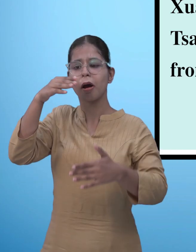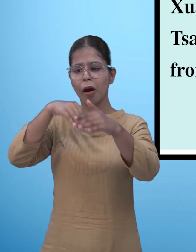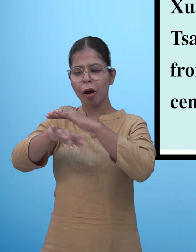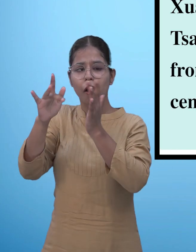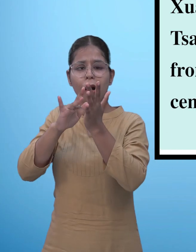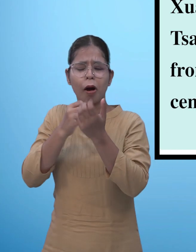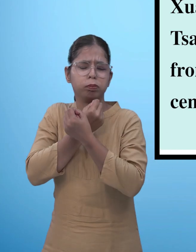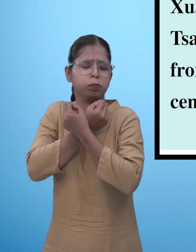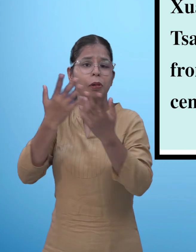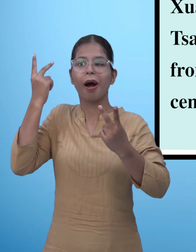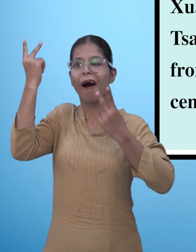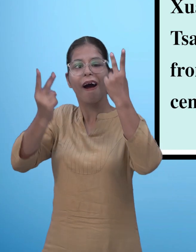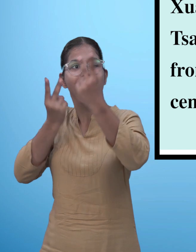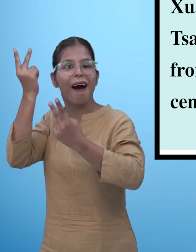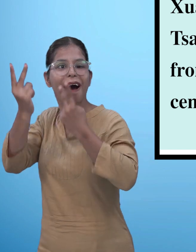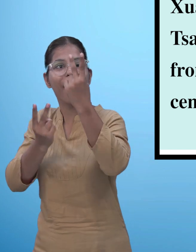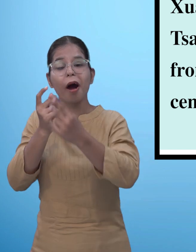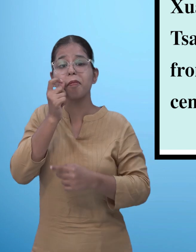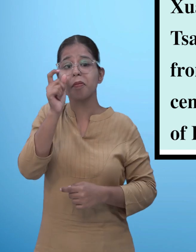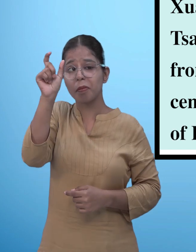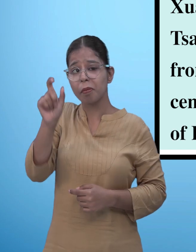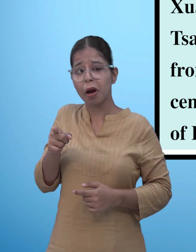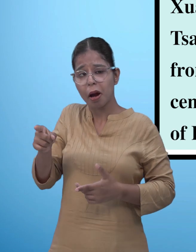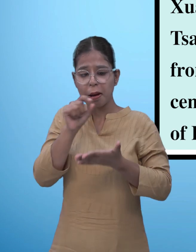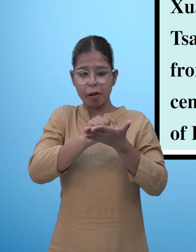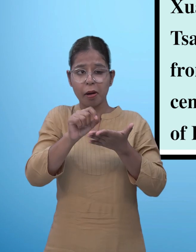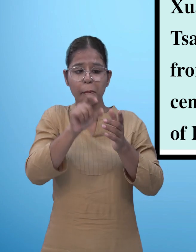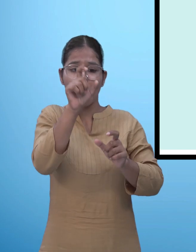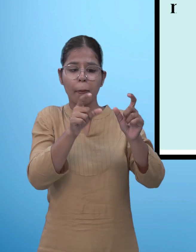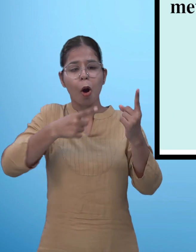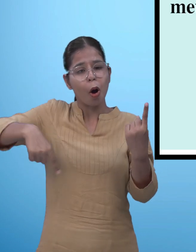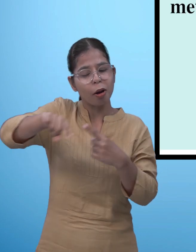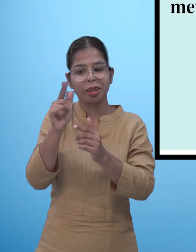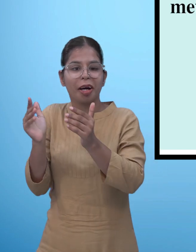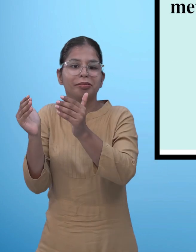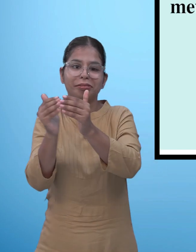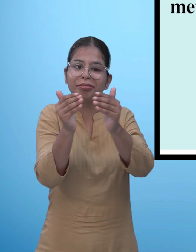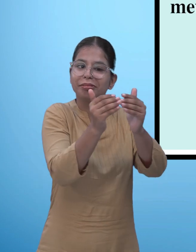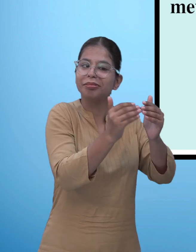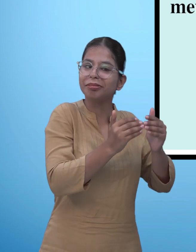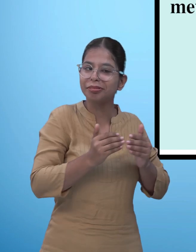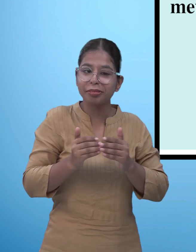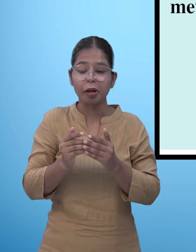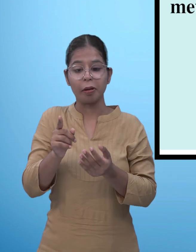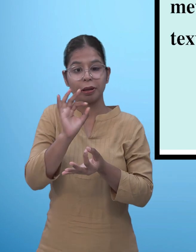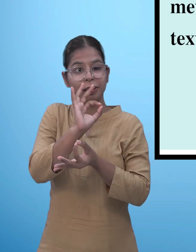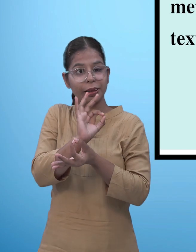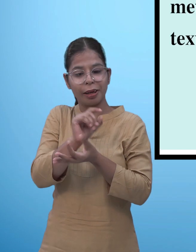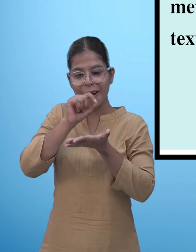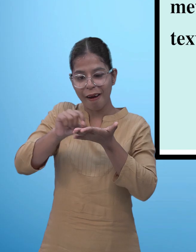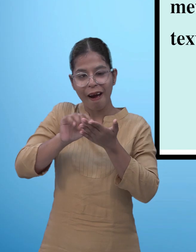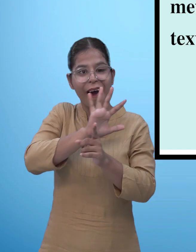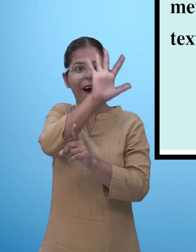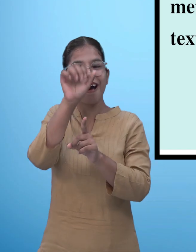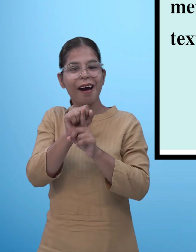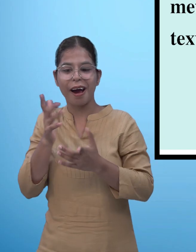in the 7th century CE. He visited many parts of India, met scholars, collected Buddhist texts,